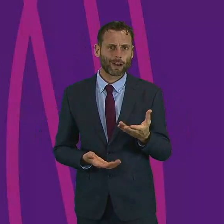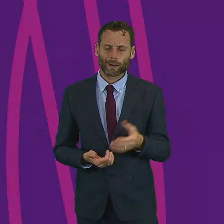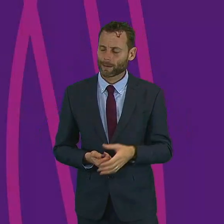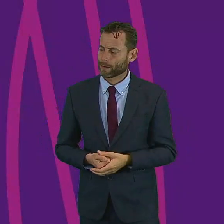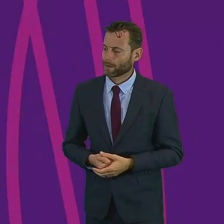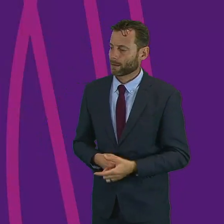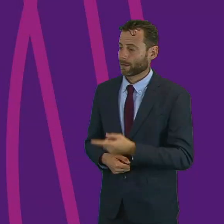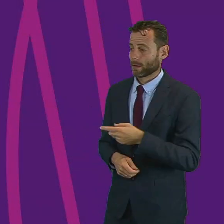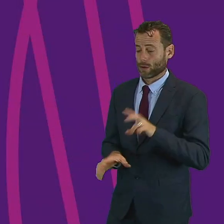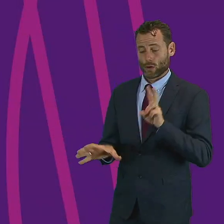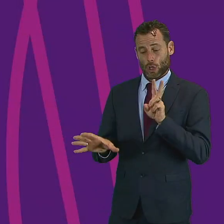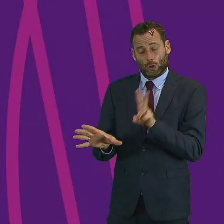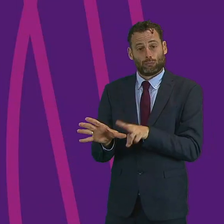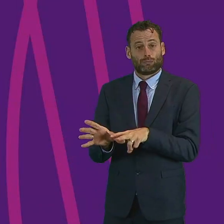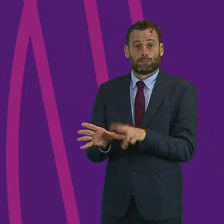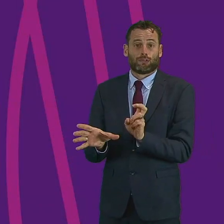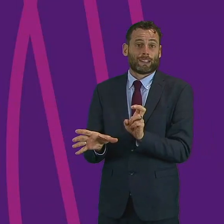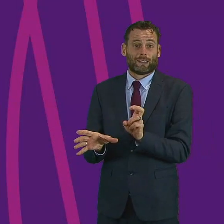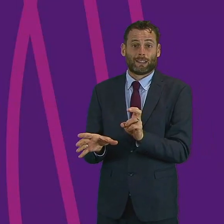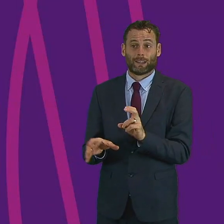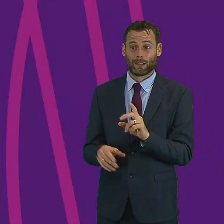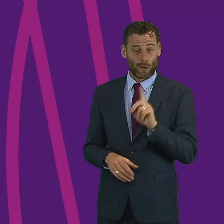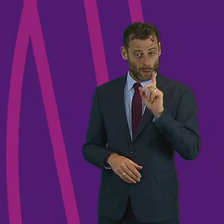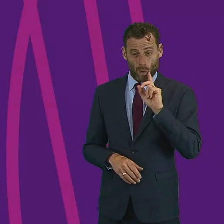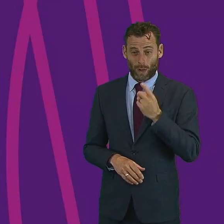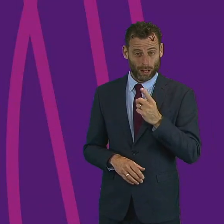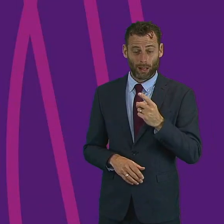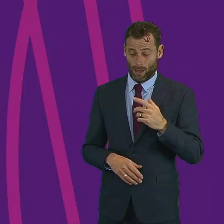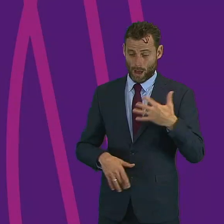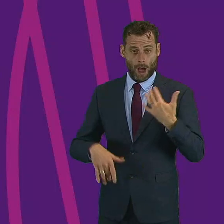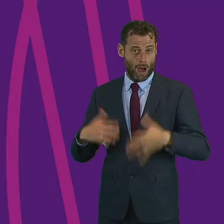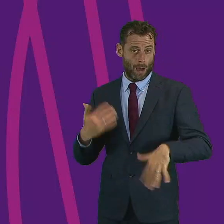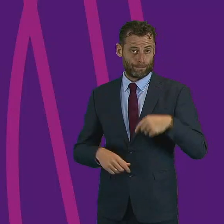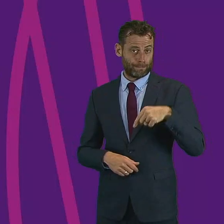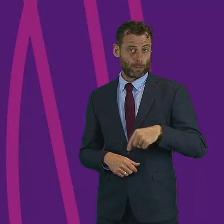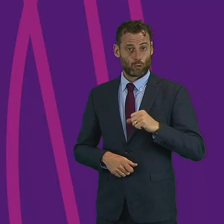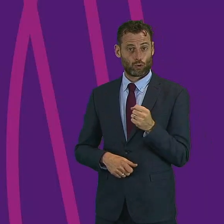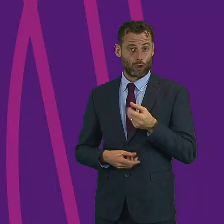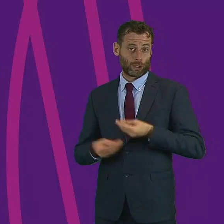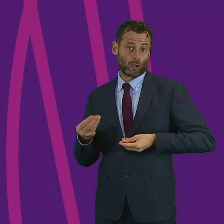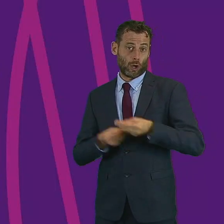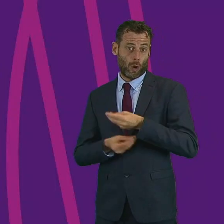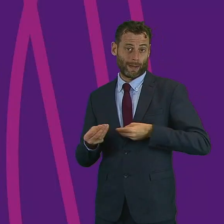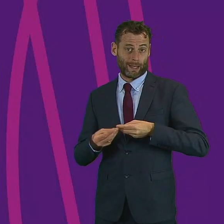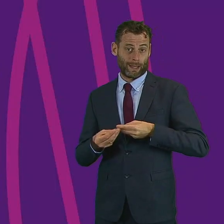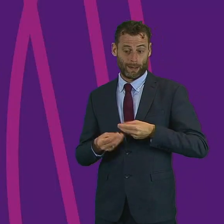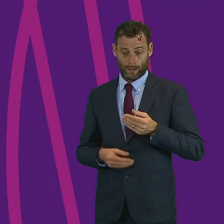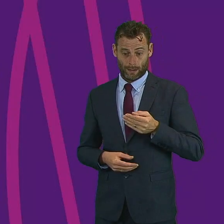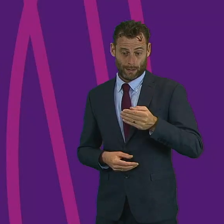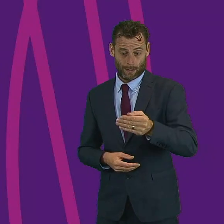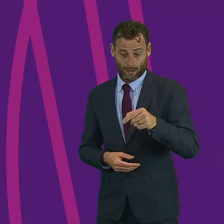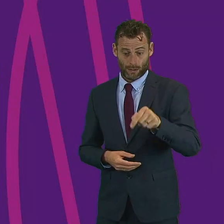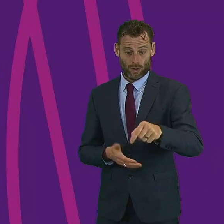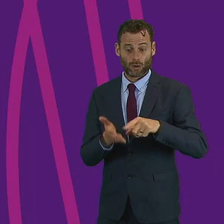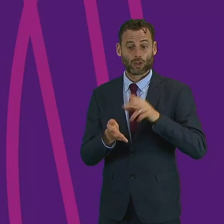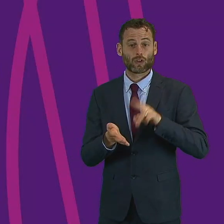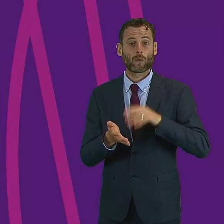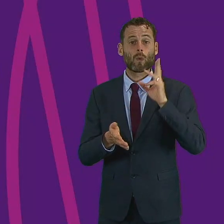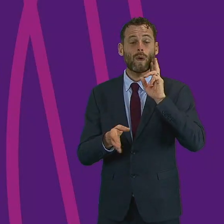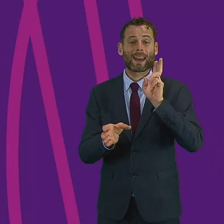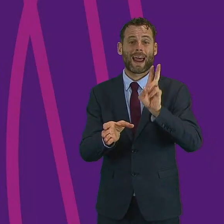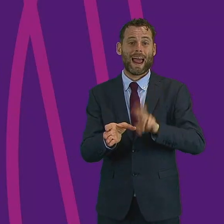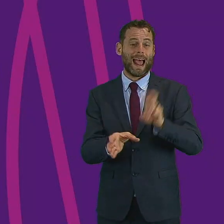face-to-face consultations, not just for CAMS, but generally within the health service. Many health boards, including Greater Glasgow and Clyde, for example, have been